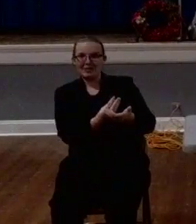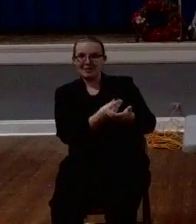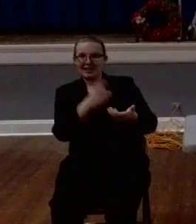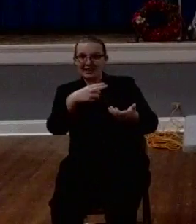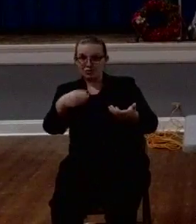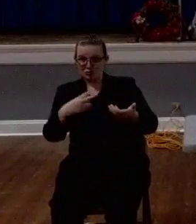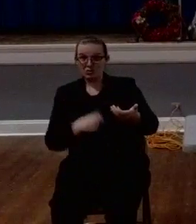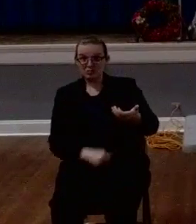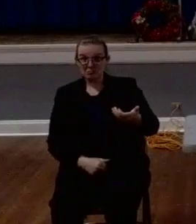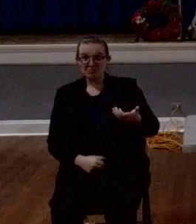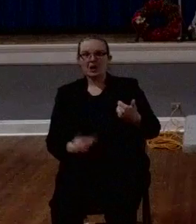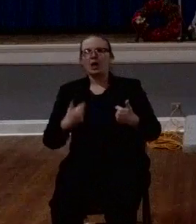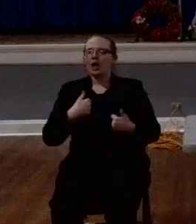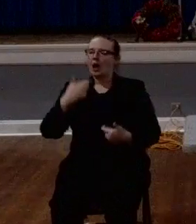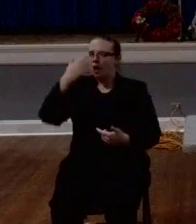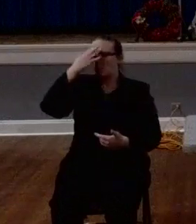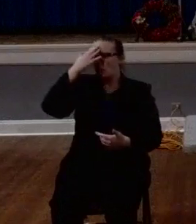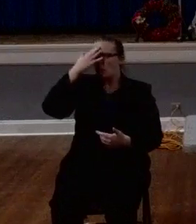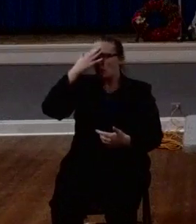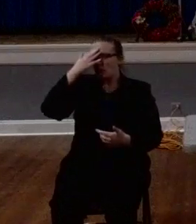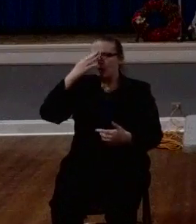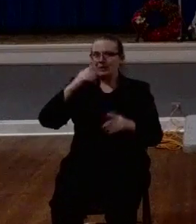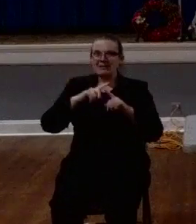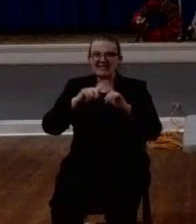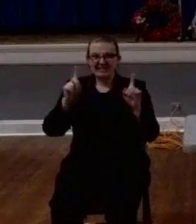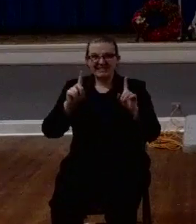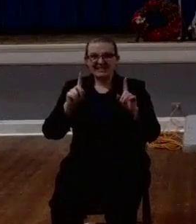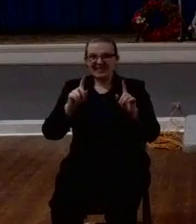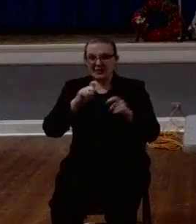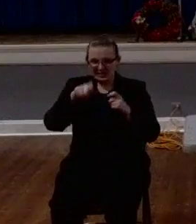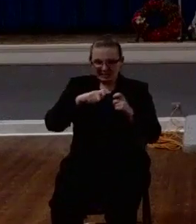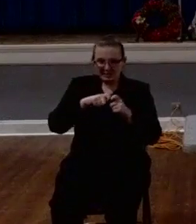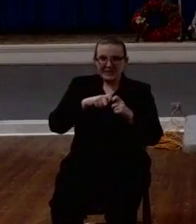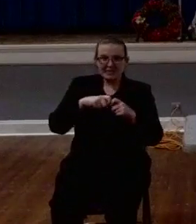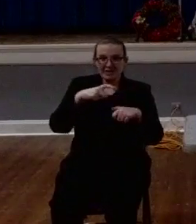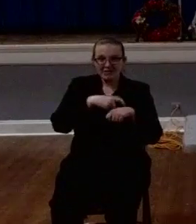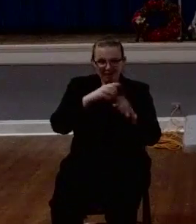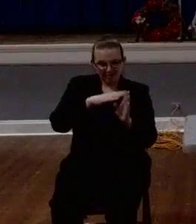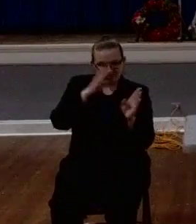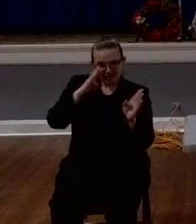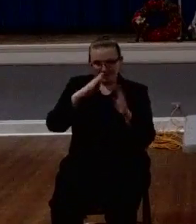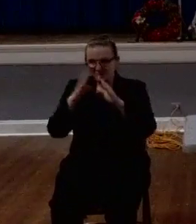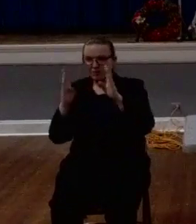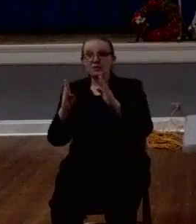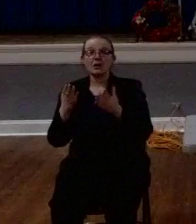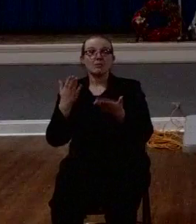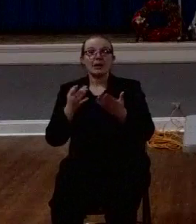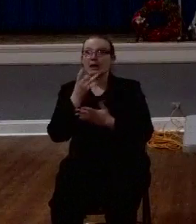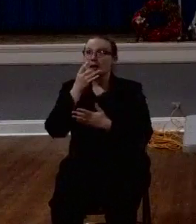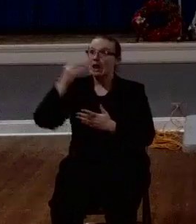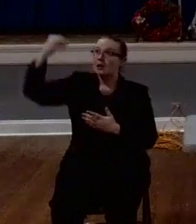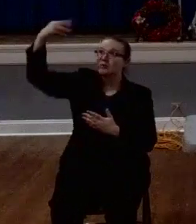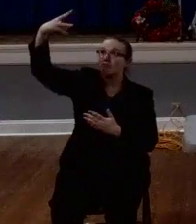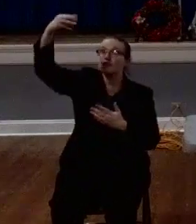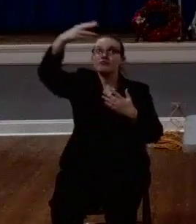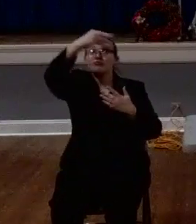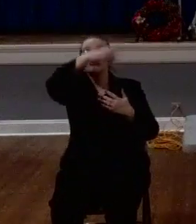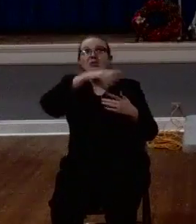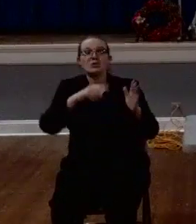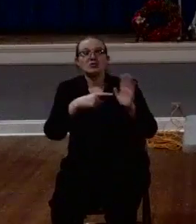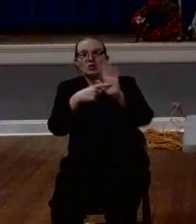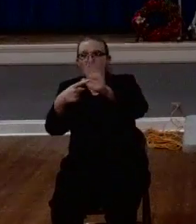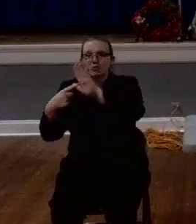also, again, different times of the year you can have lit displays. They do that in